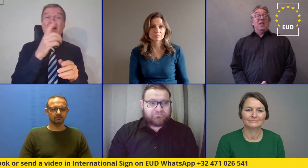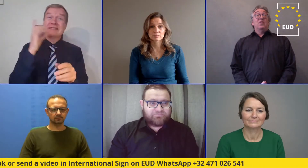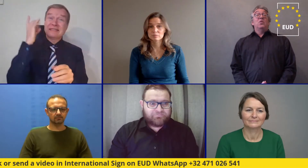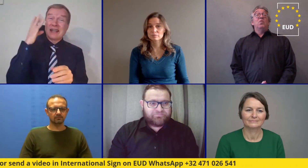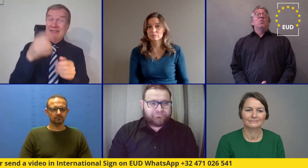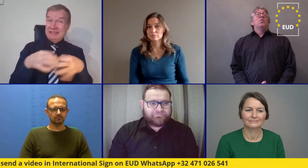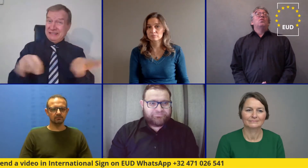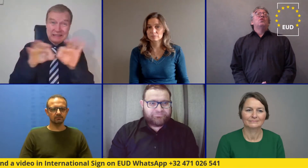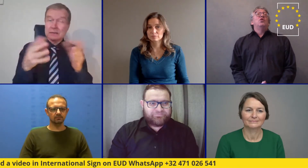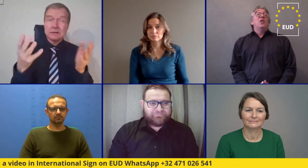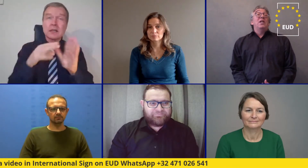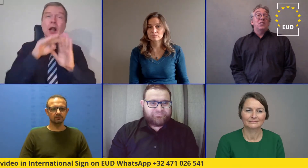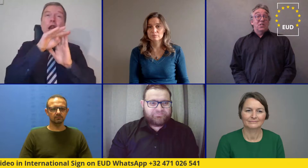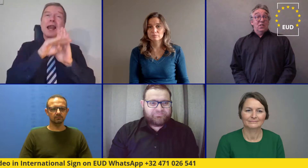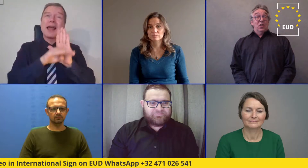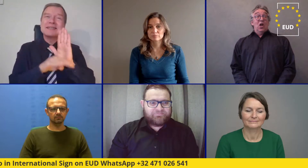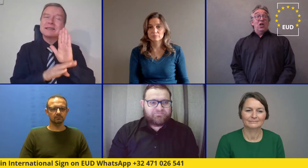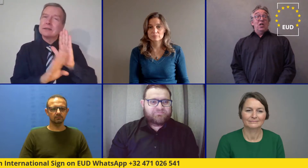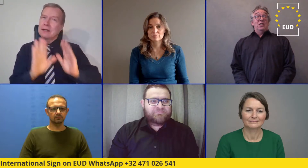to suggest guidelines.